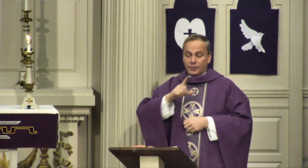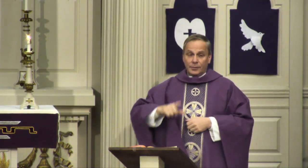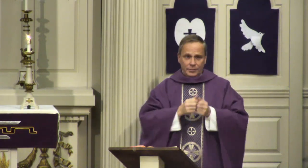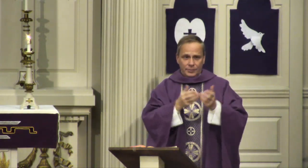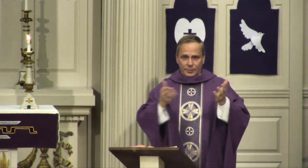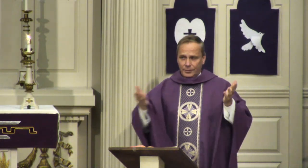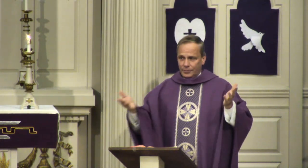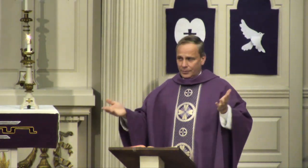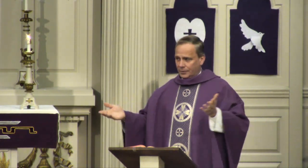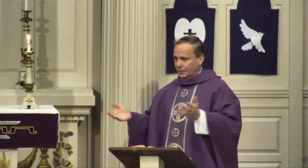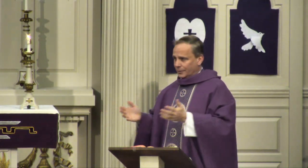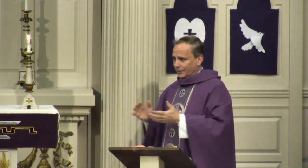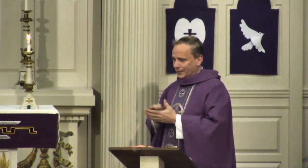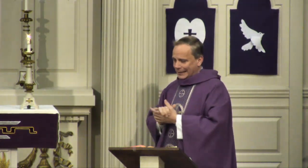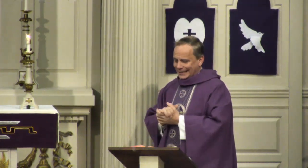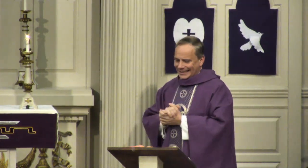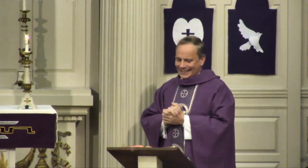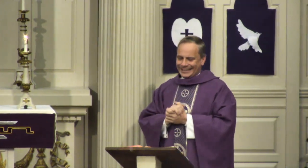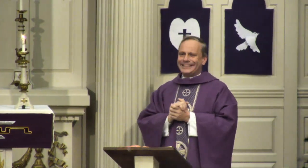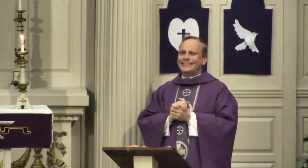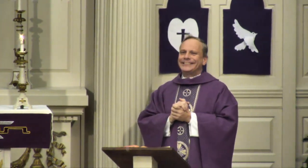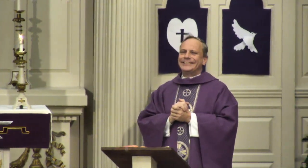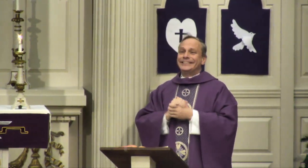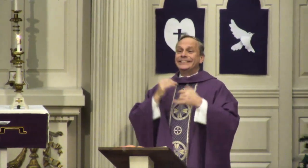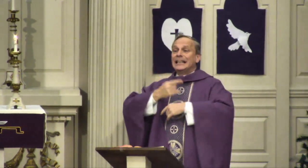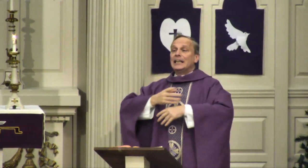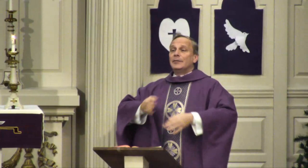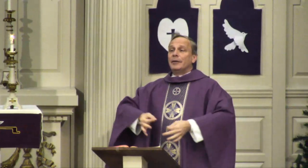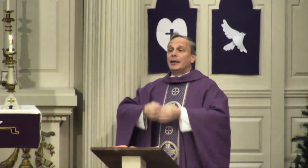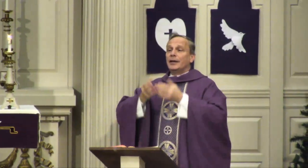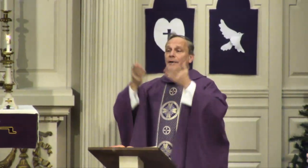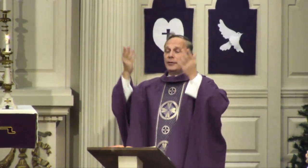The Lord be with you. With your spirit.